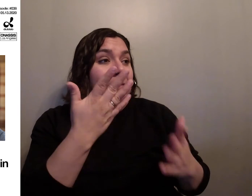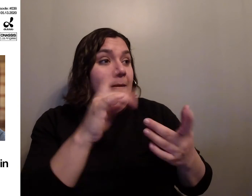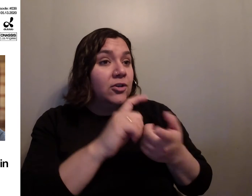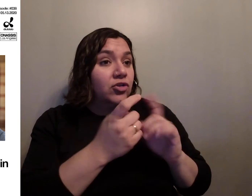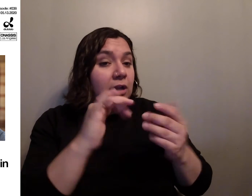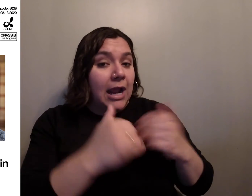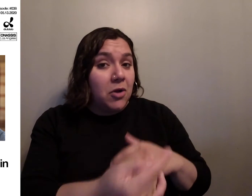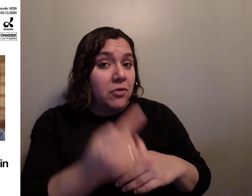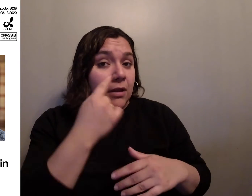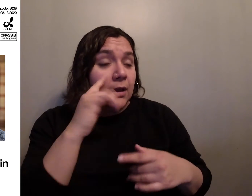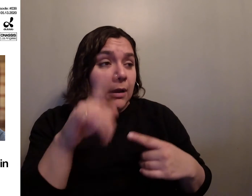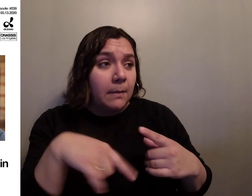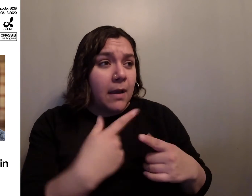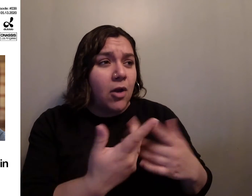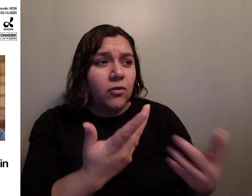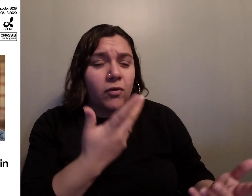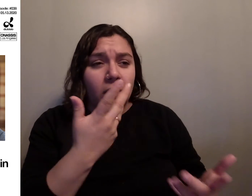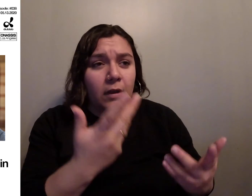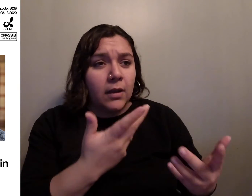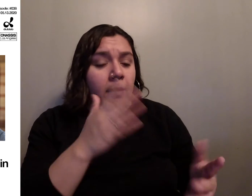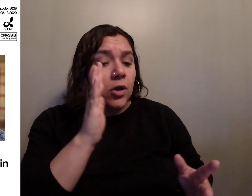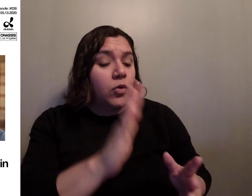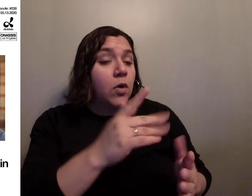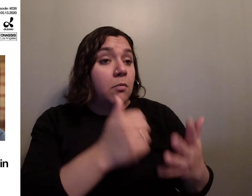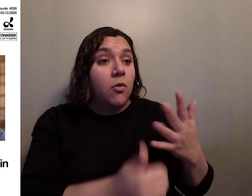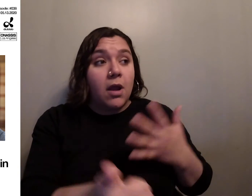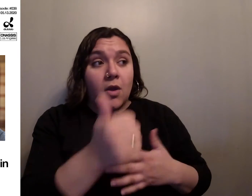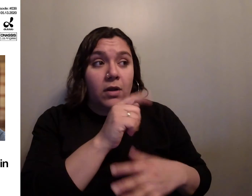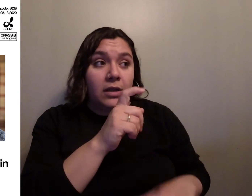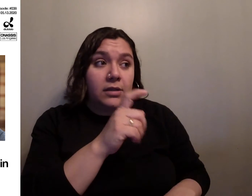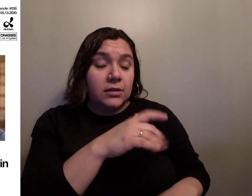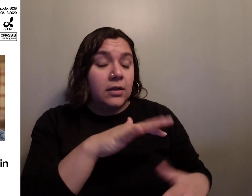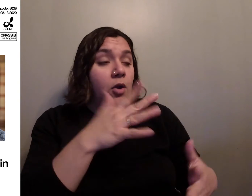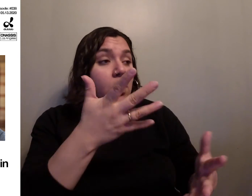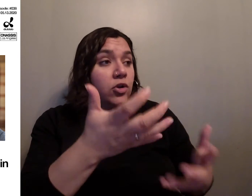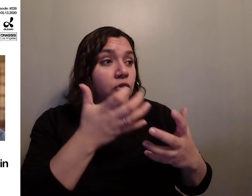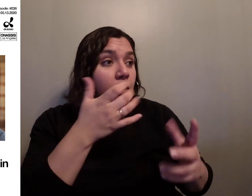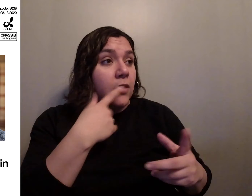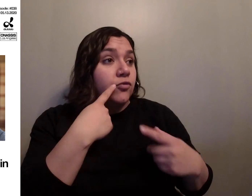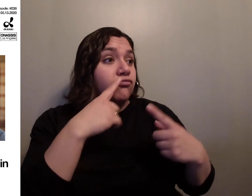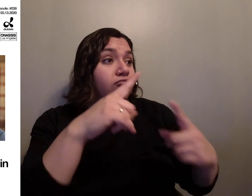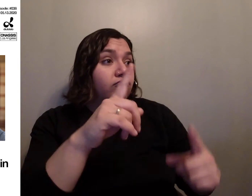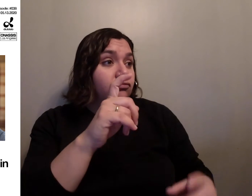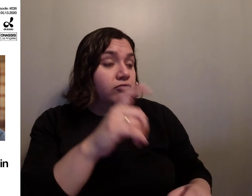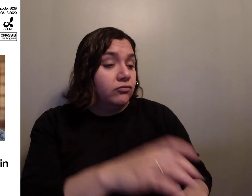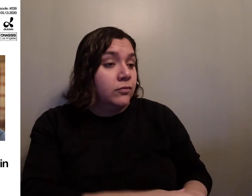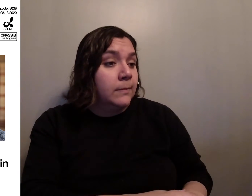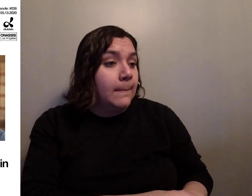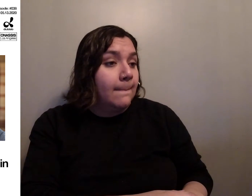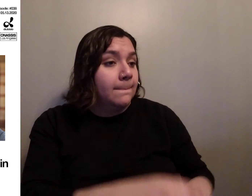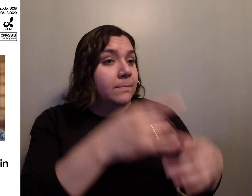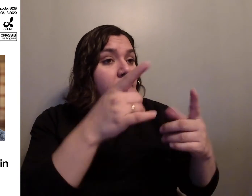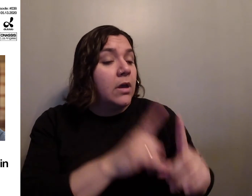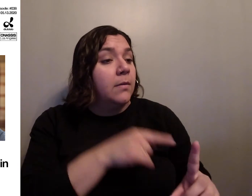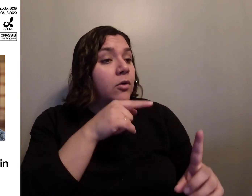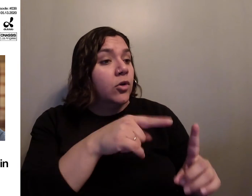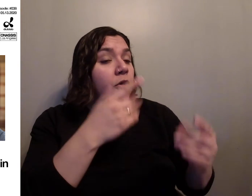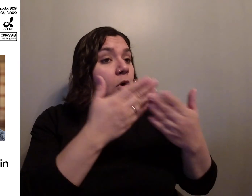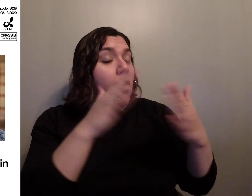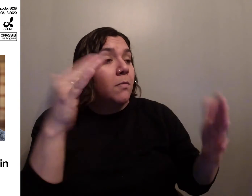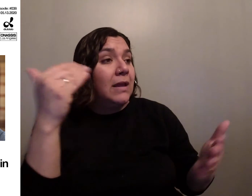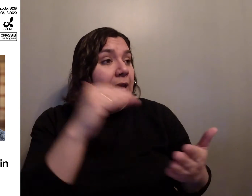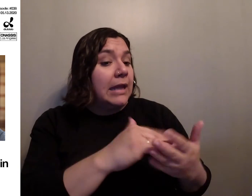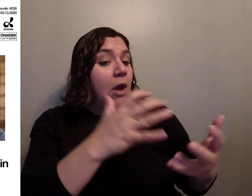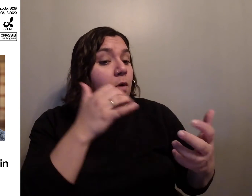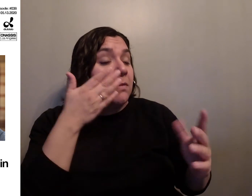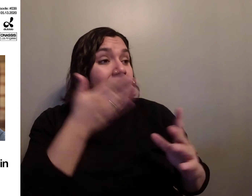if it's shifted the way you think about your priorities and what you want to